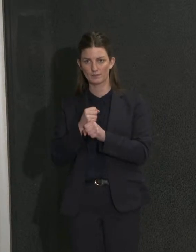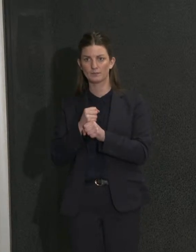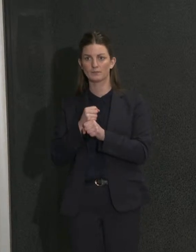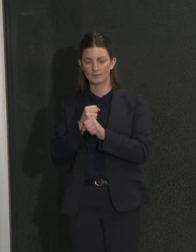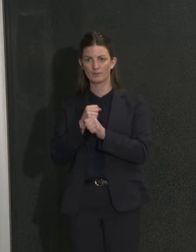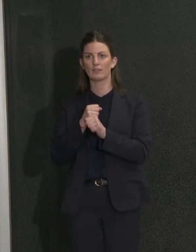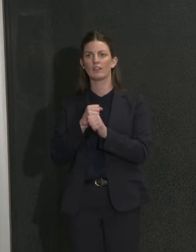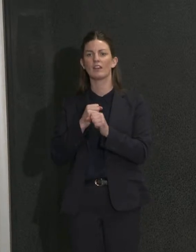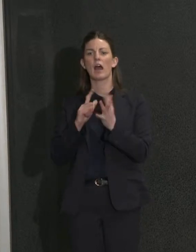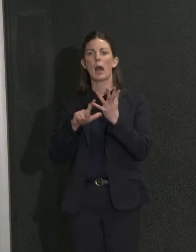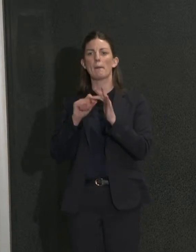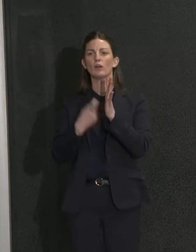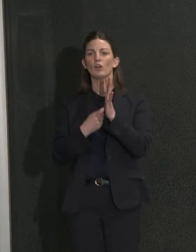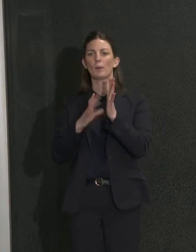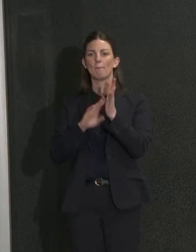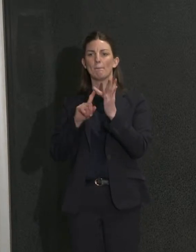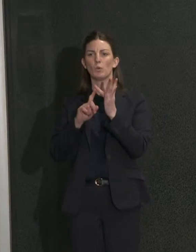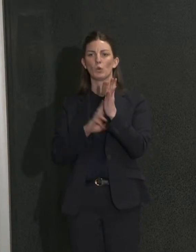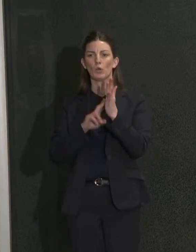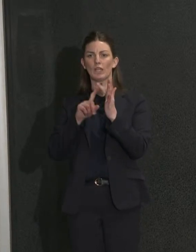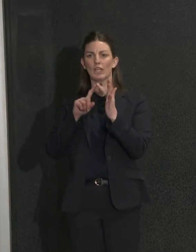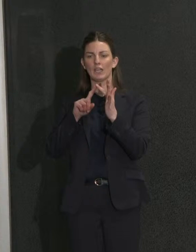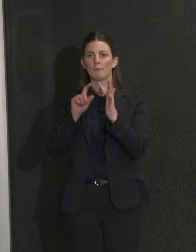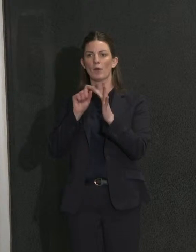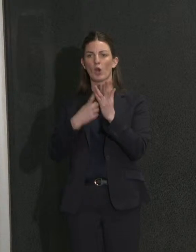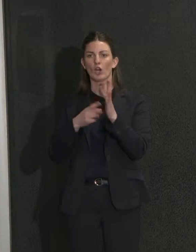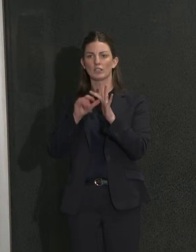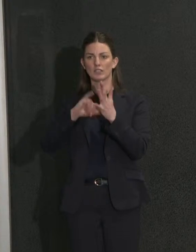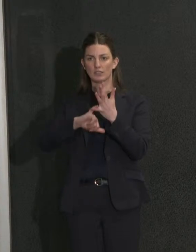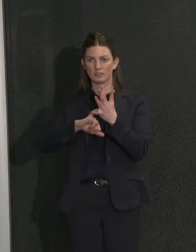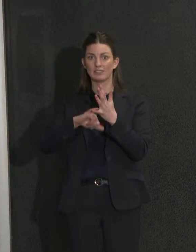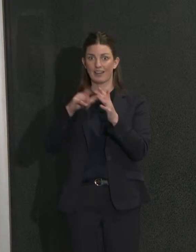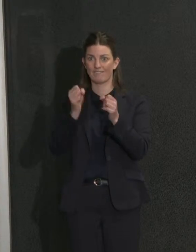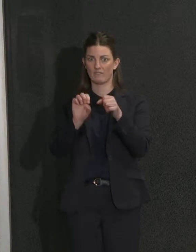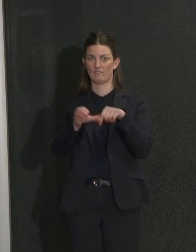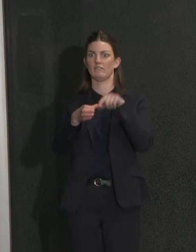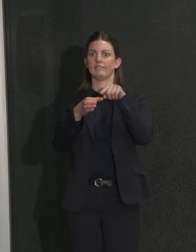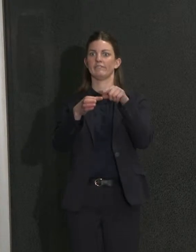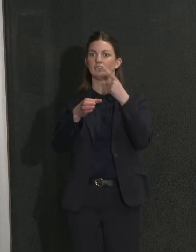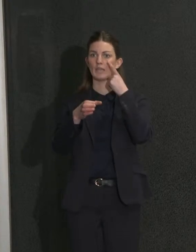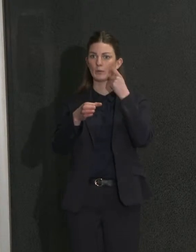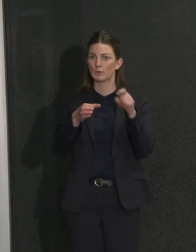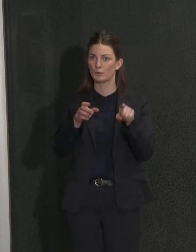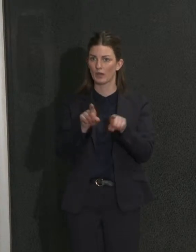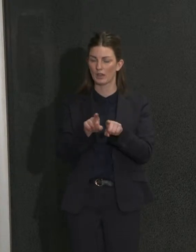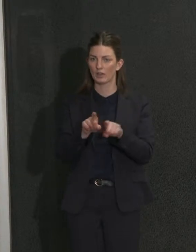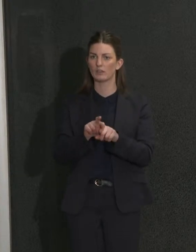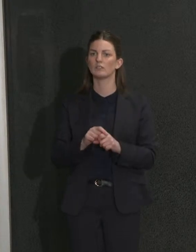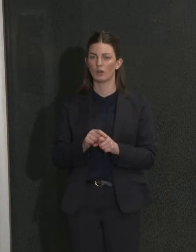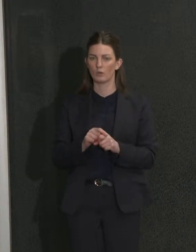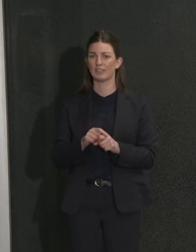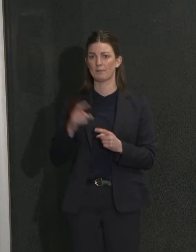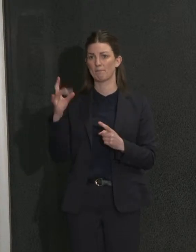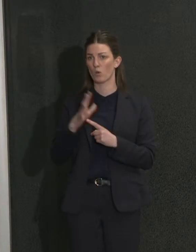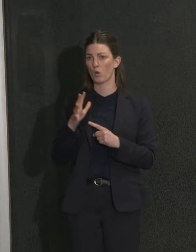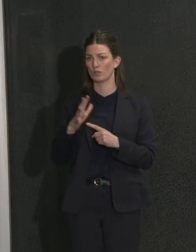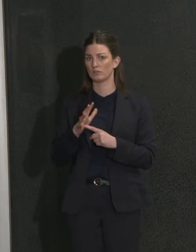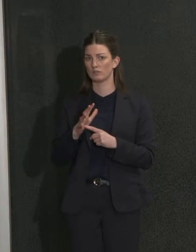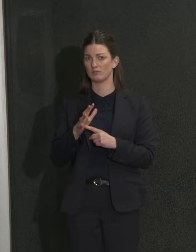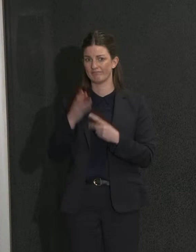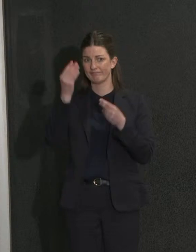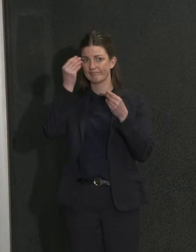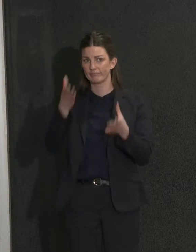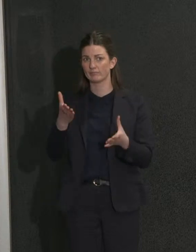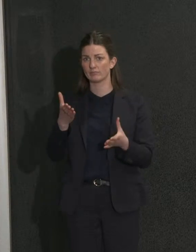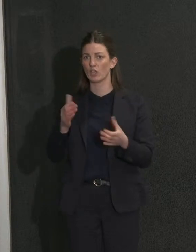Moonee Ponds area. Those, of course, continue to be investigated. And really, let me just finish by saying it highlights that coronavirus